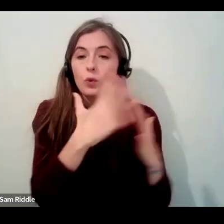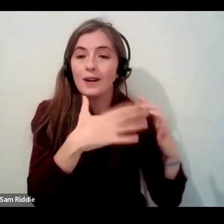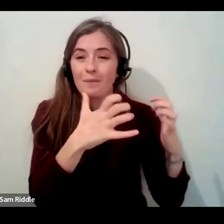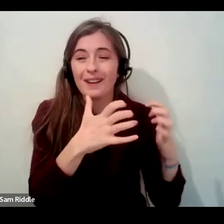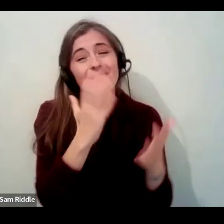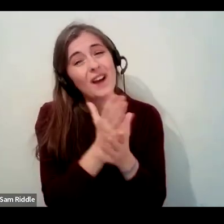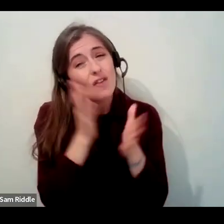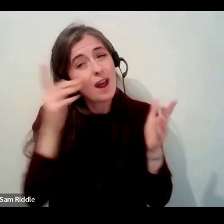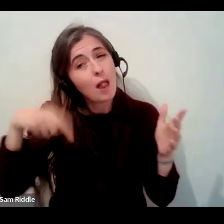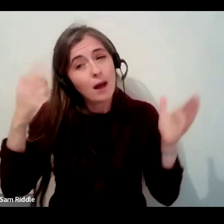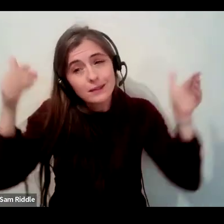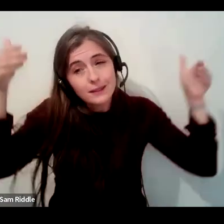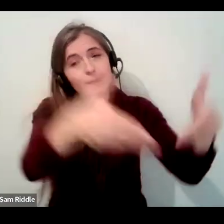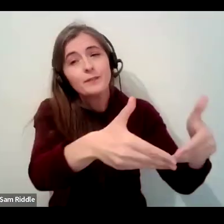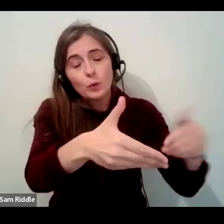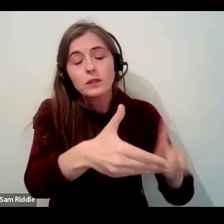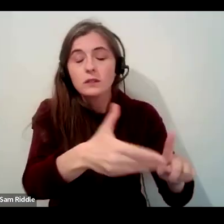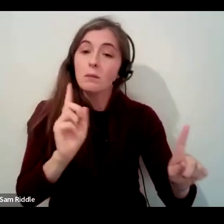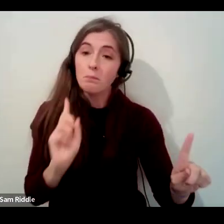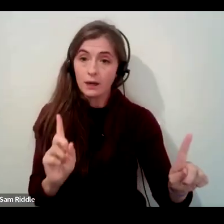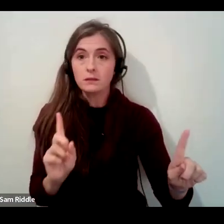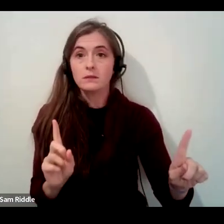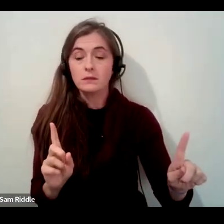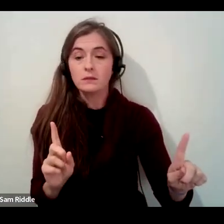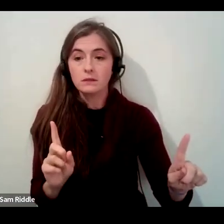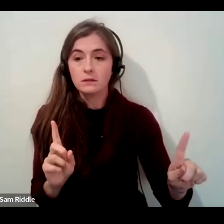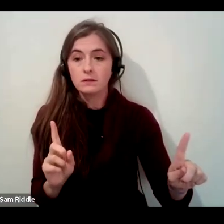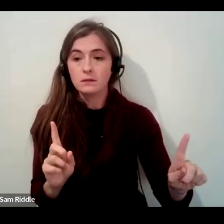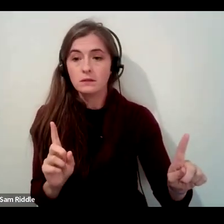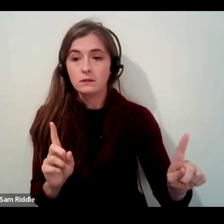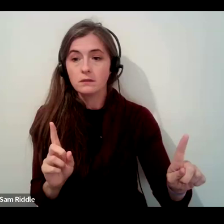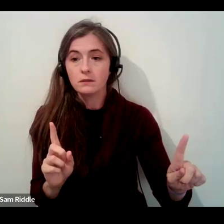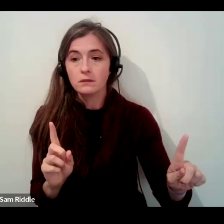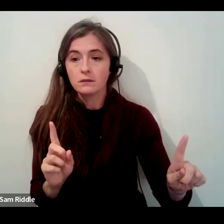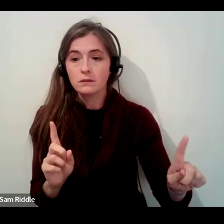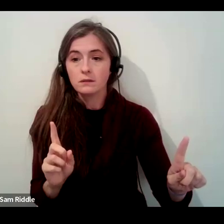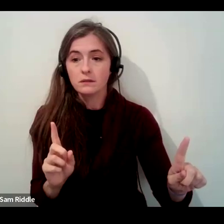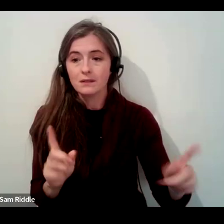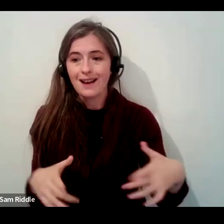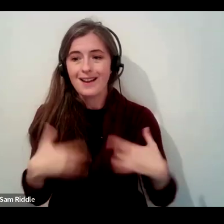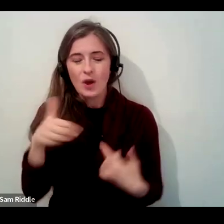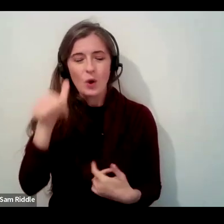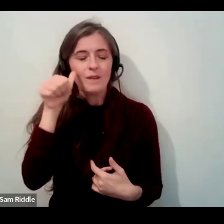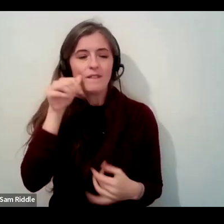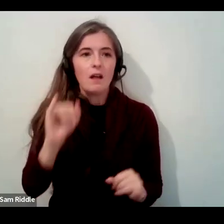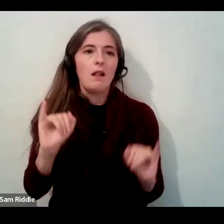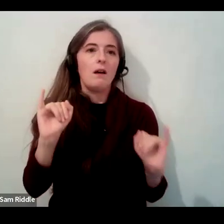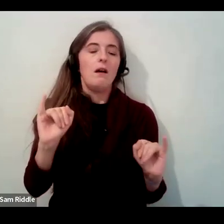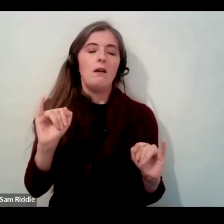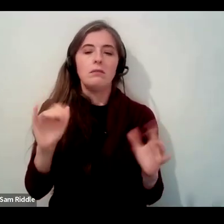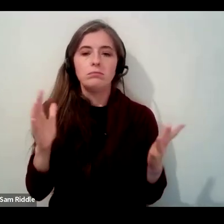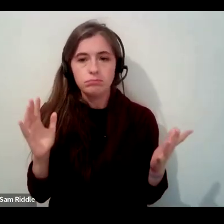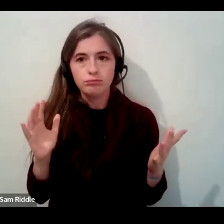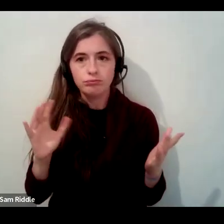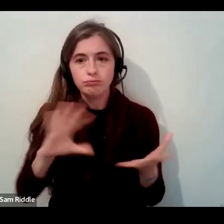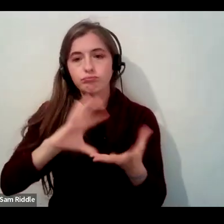London centric. So you know, assaulted as we're all feeling by the fact that, you know, this is all coming together